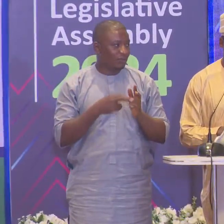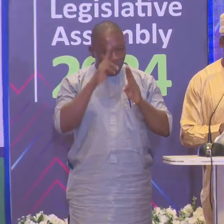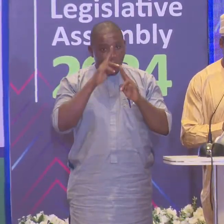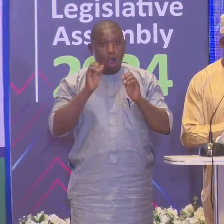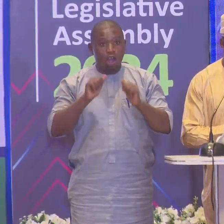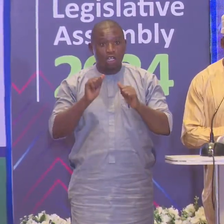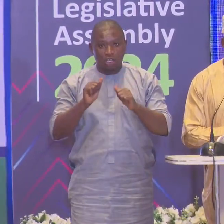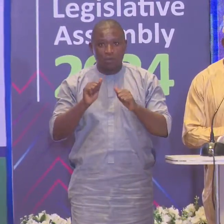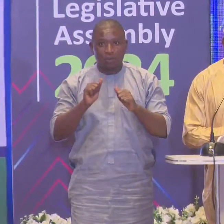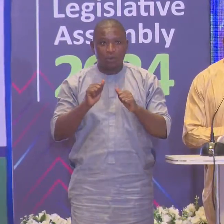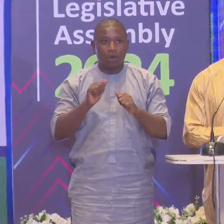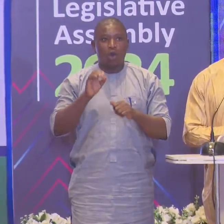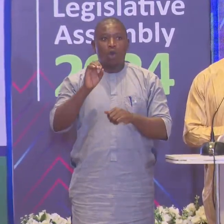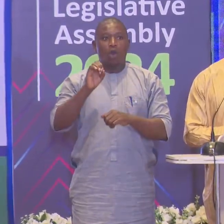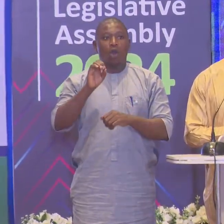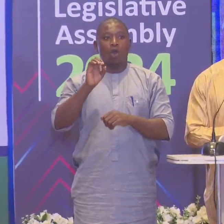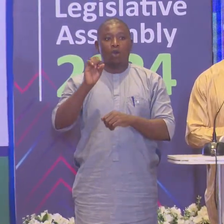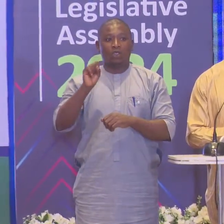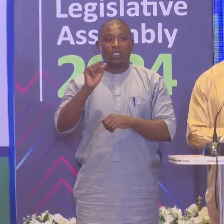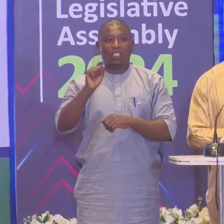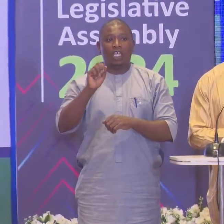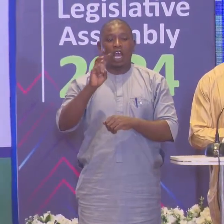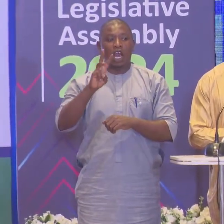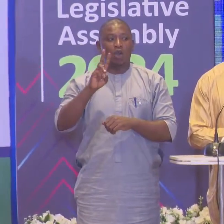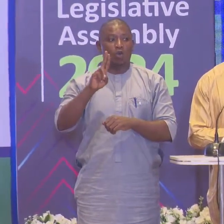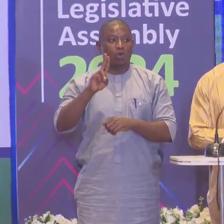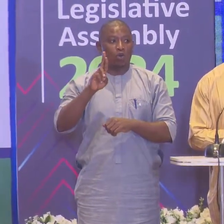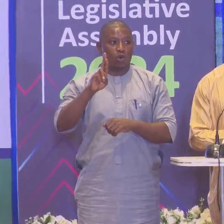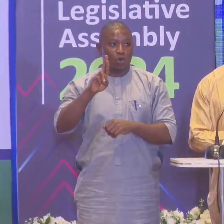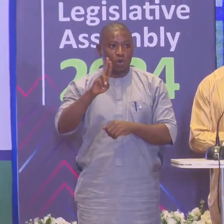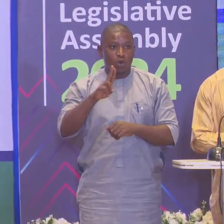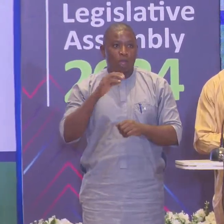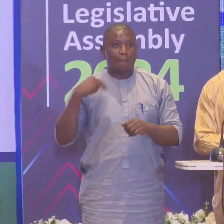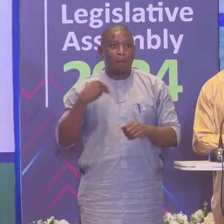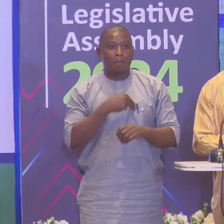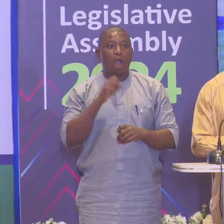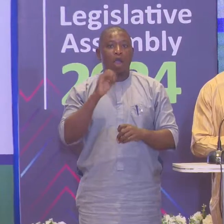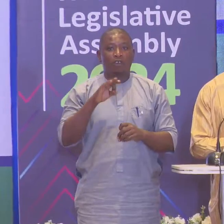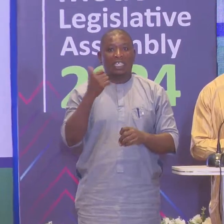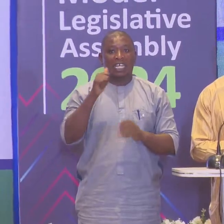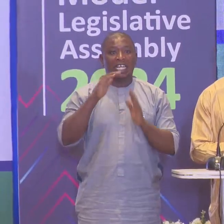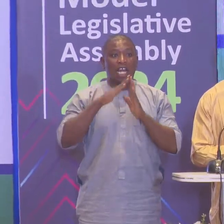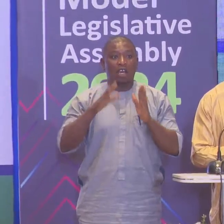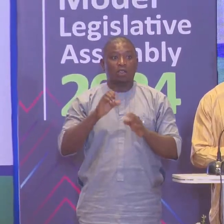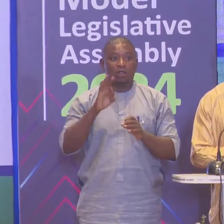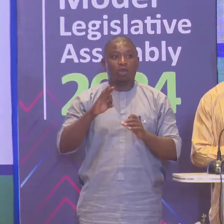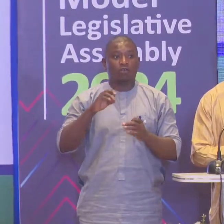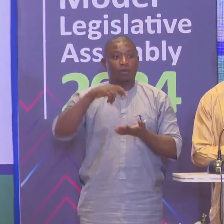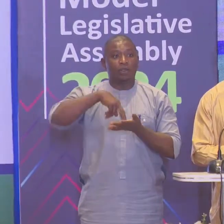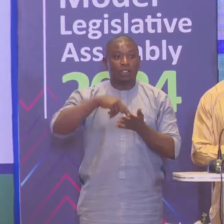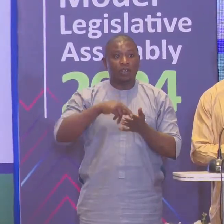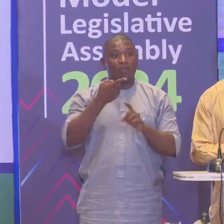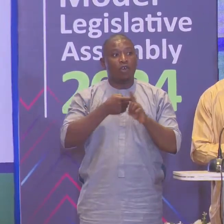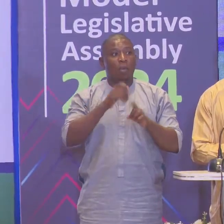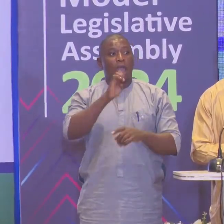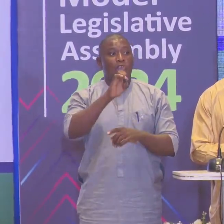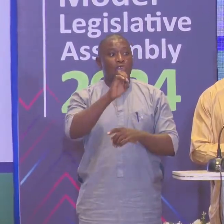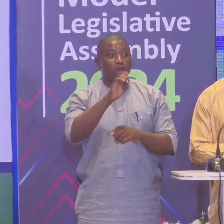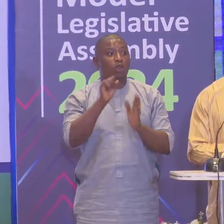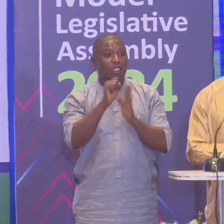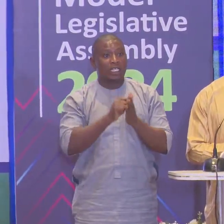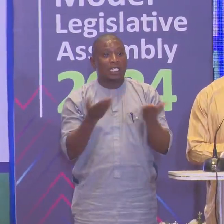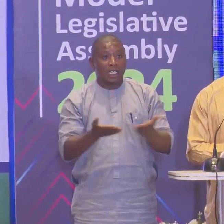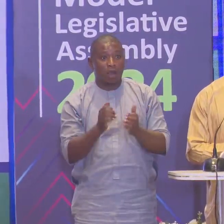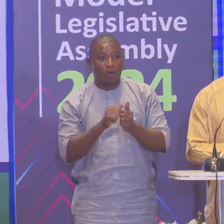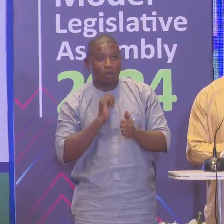Honorable Osawuru Billy Adeswa is a member of the 10th House of Representatives from Edo State, and he is here with us. Let's appreciate